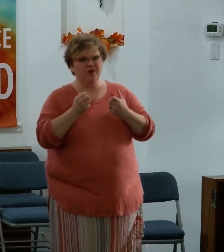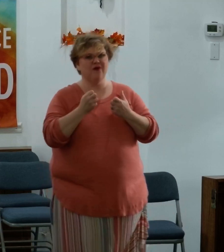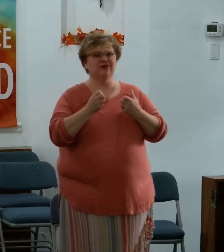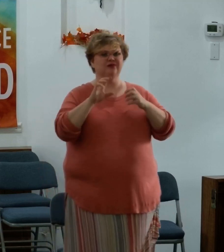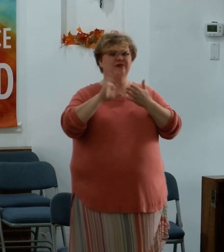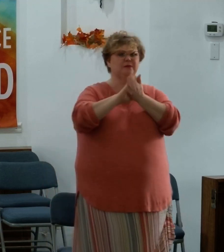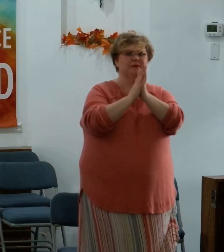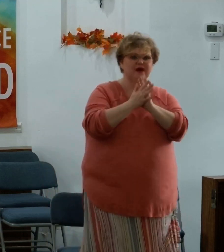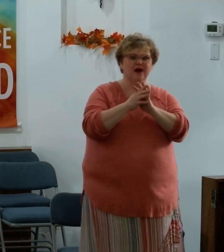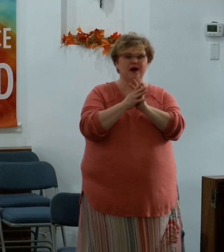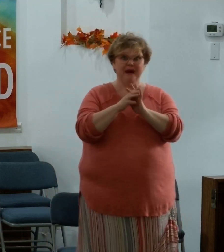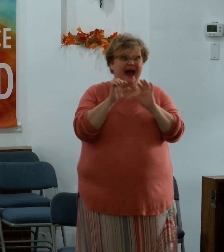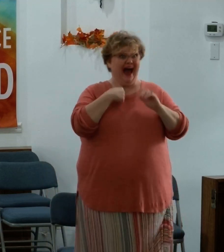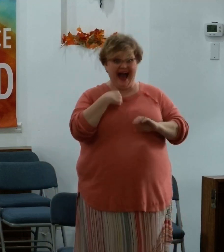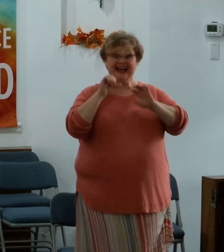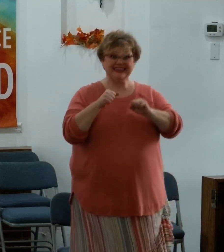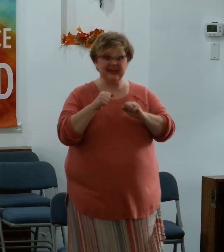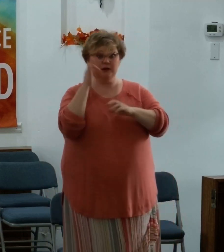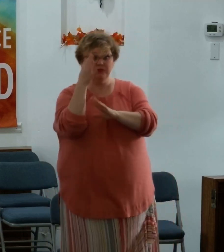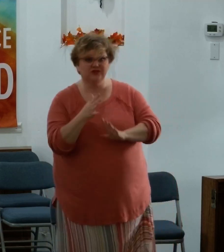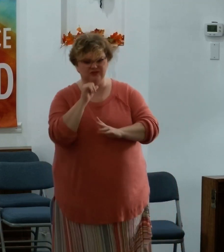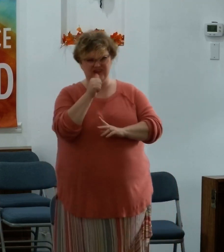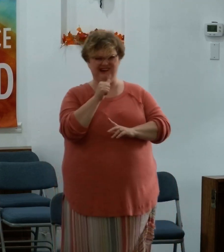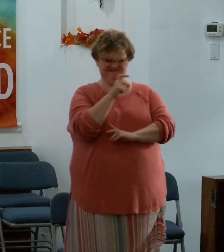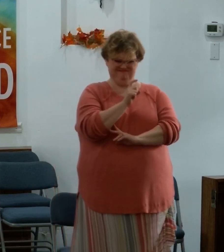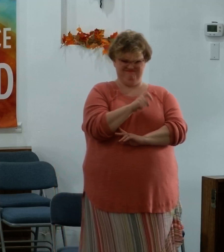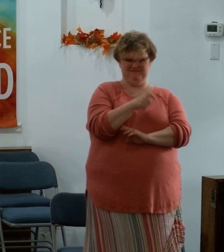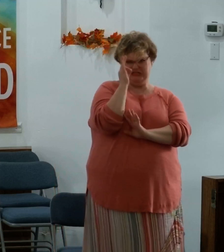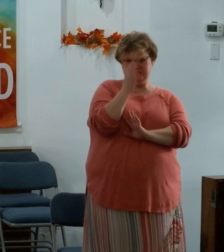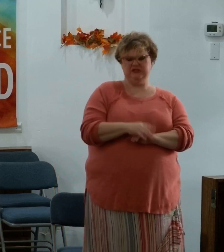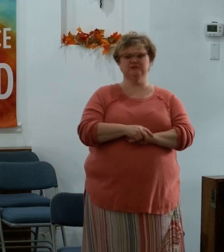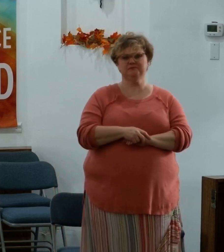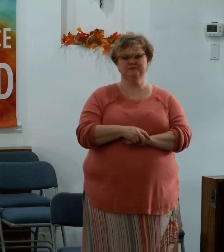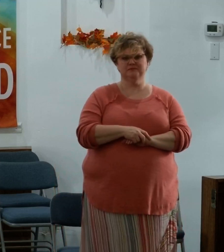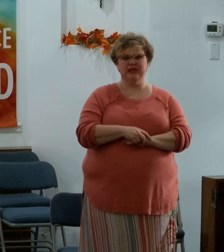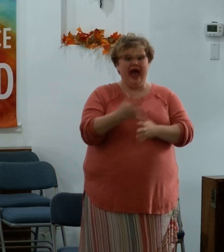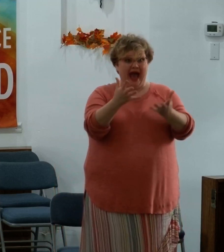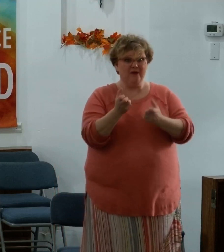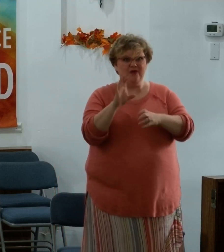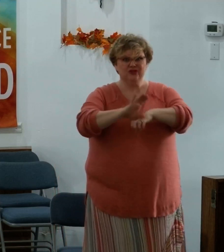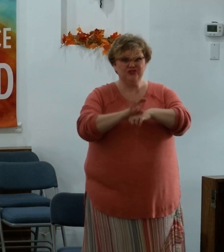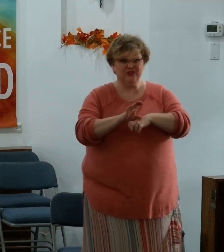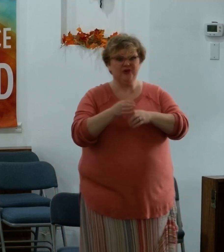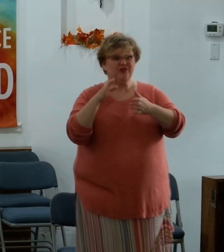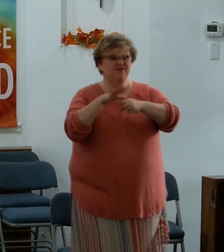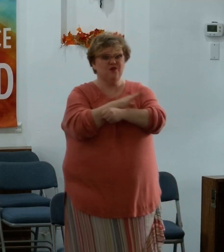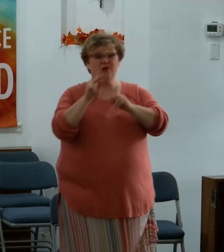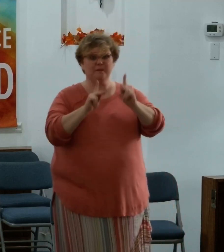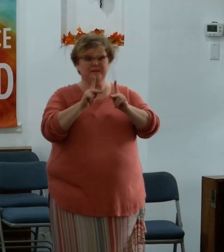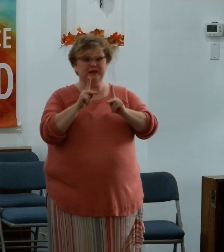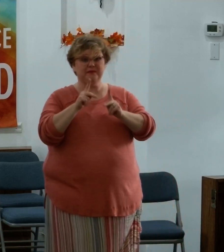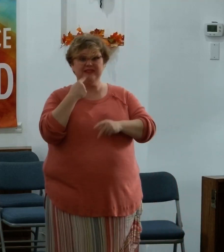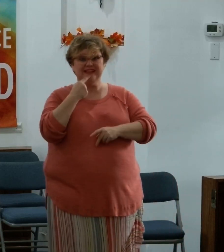preacher, not a got-to preacher. And I want to have a church that's full of get to people, not got to